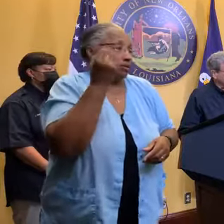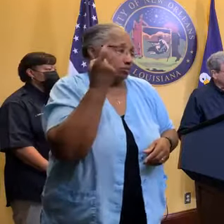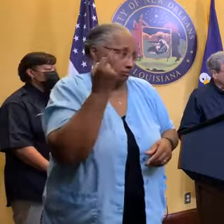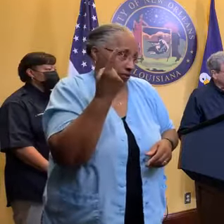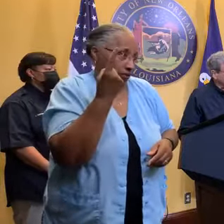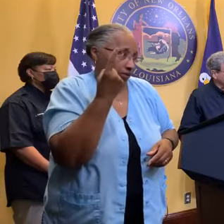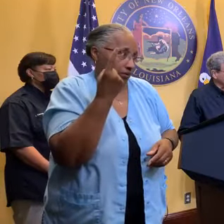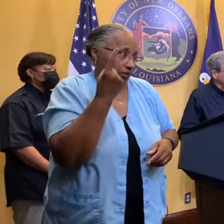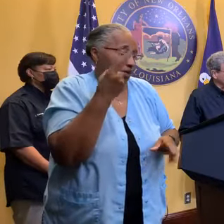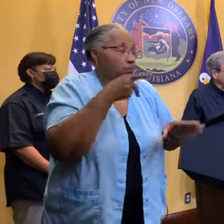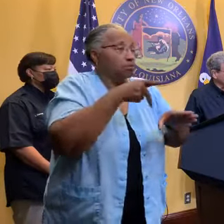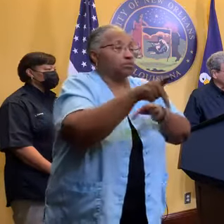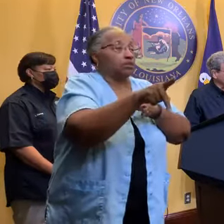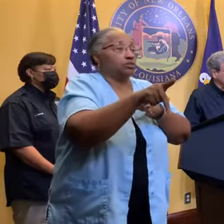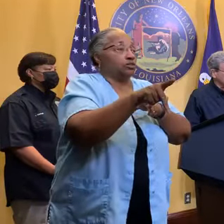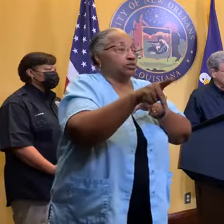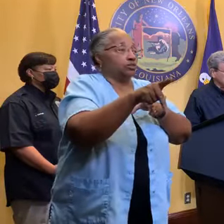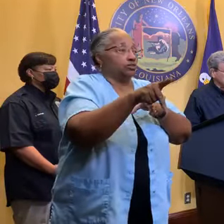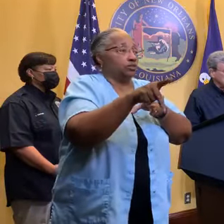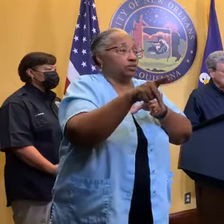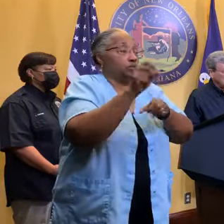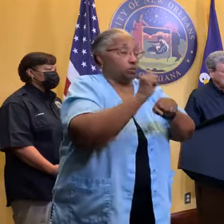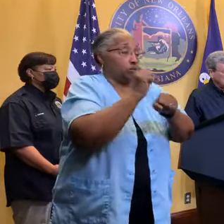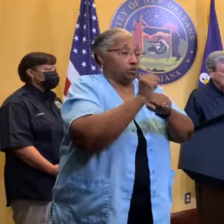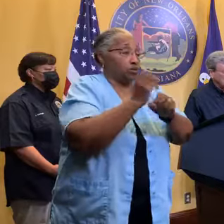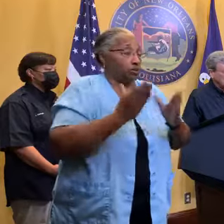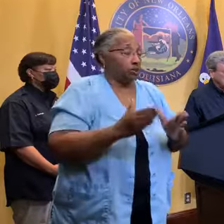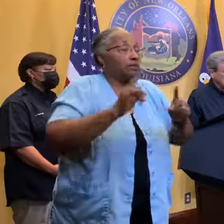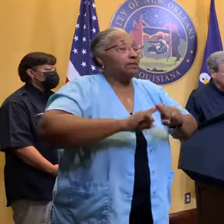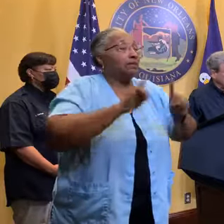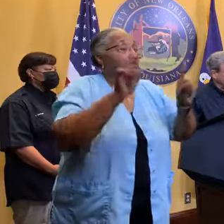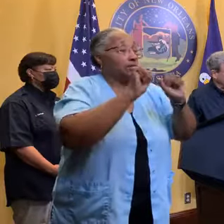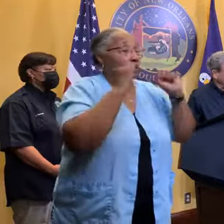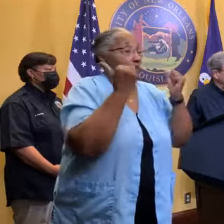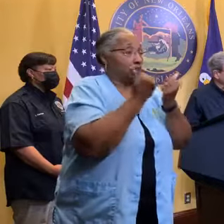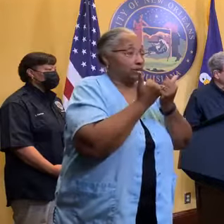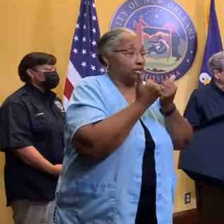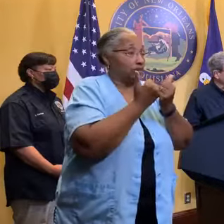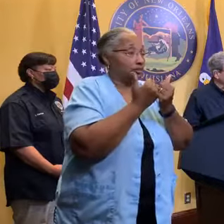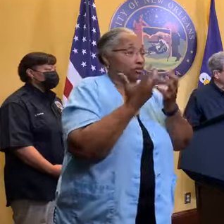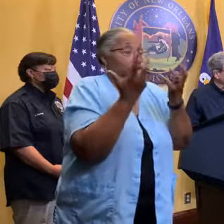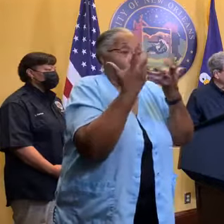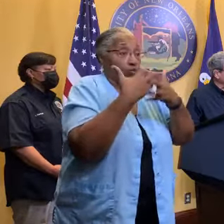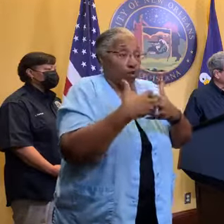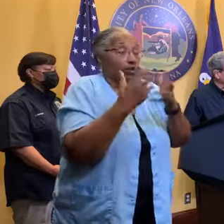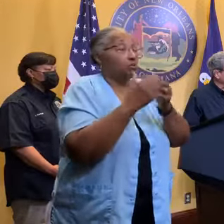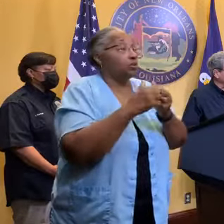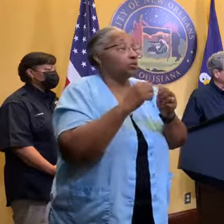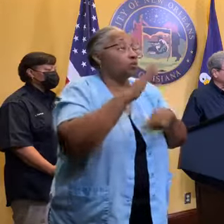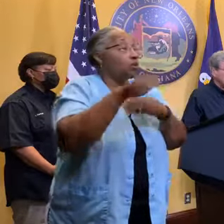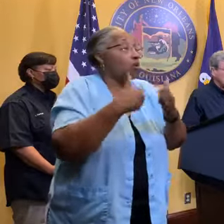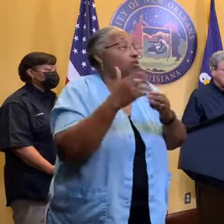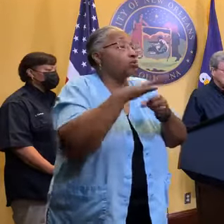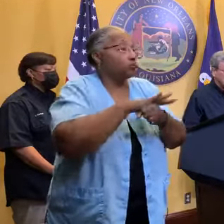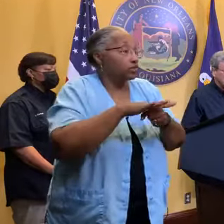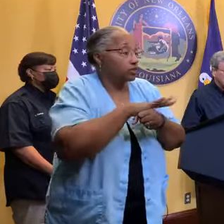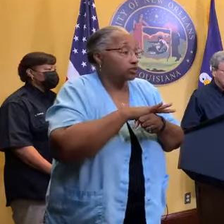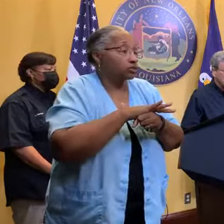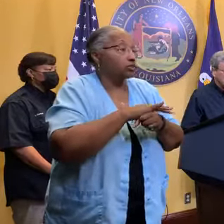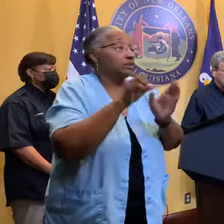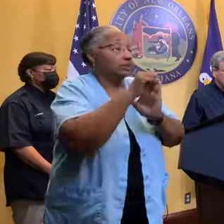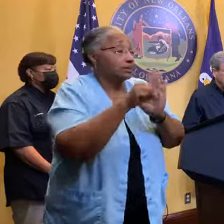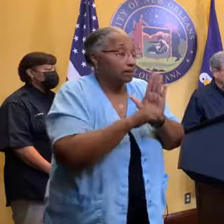the professionalism of these agencies and their coordination with every regional, state, and federal agency sitting